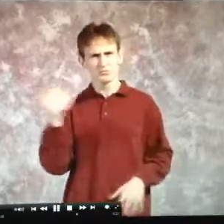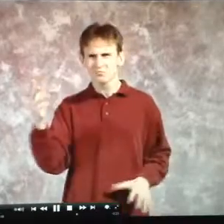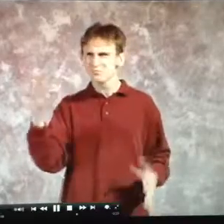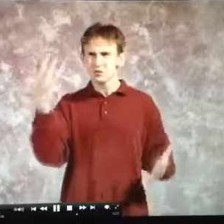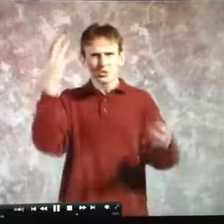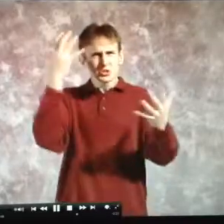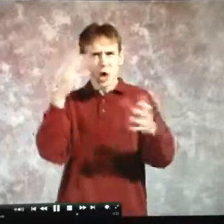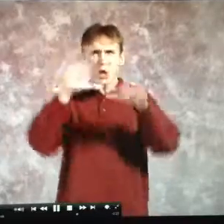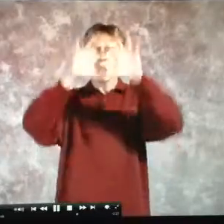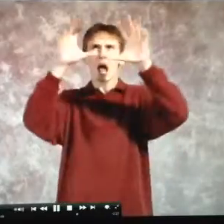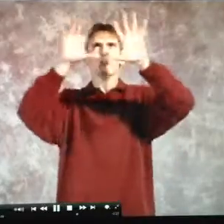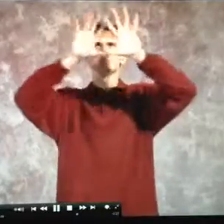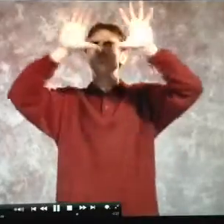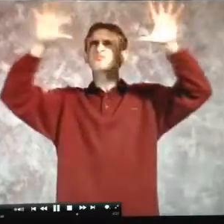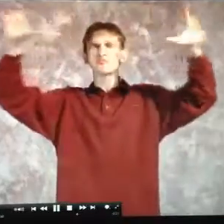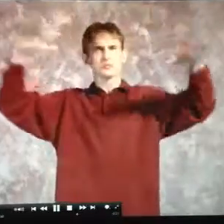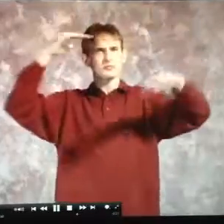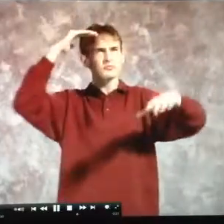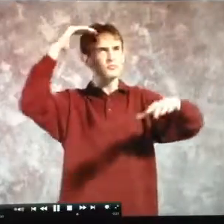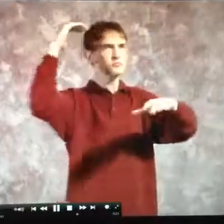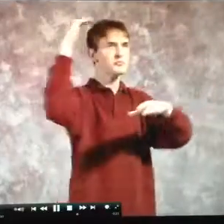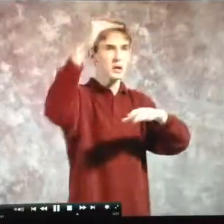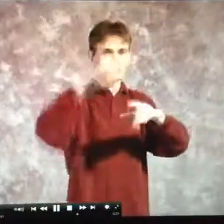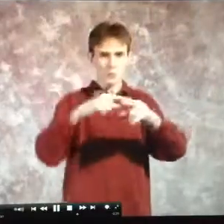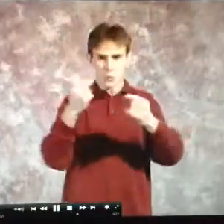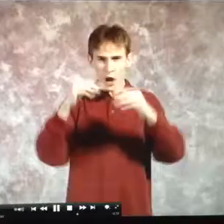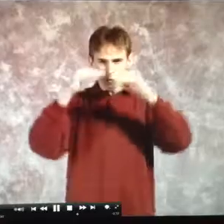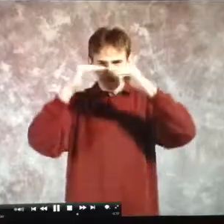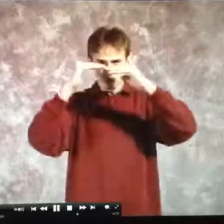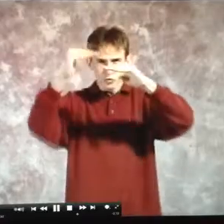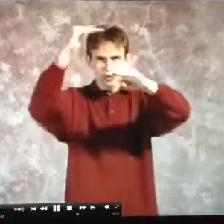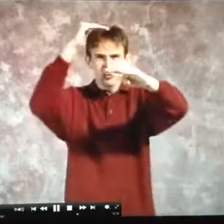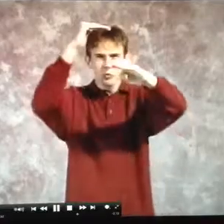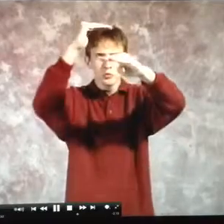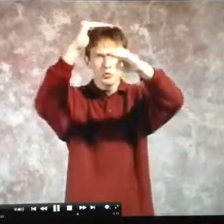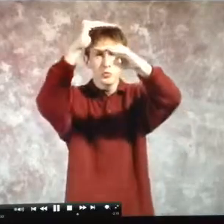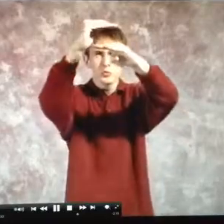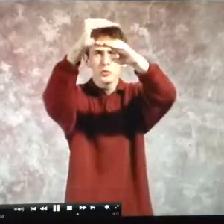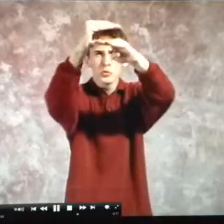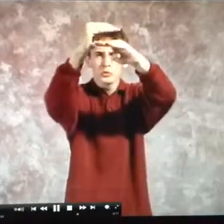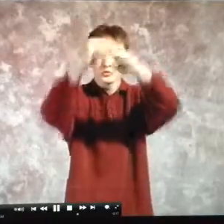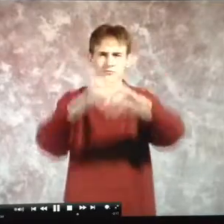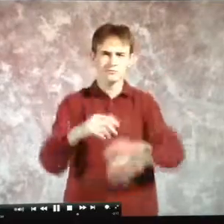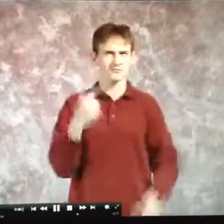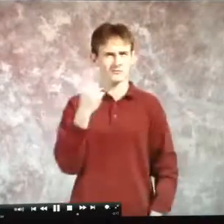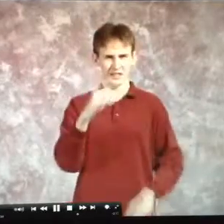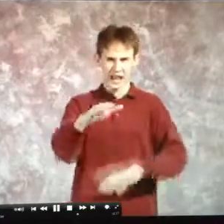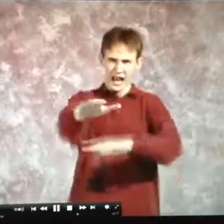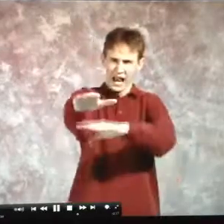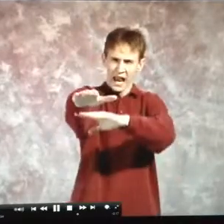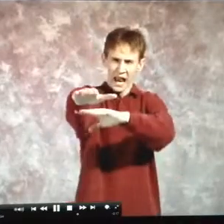hunting. Oh, there was clouds. It was just clouds the whole